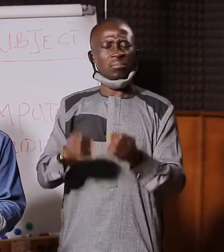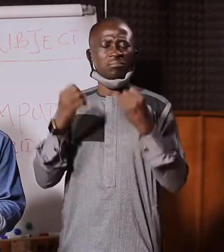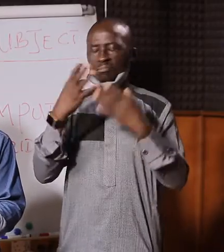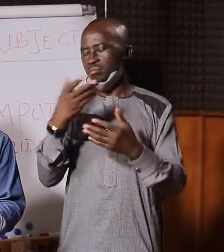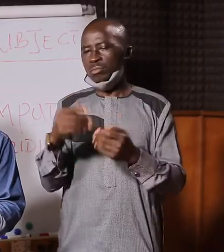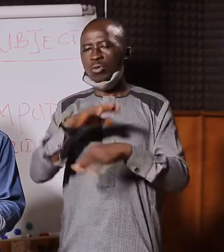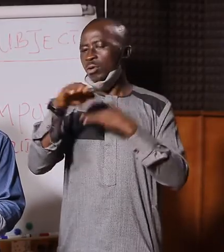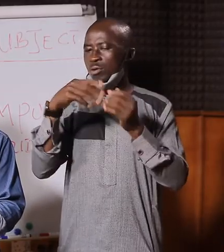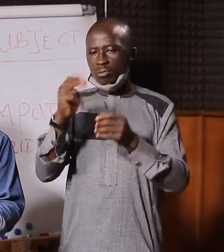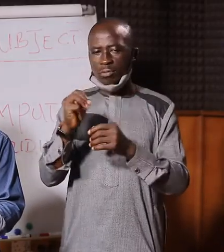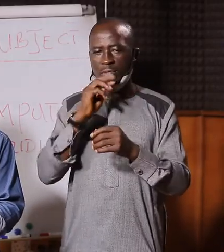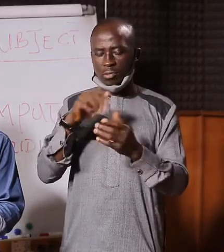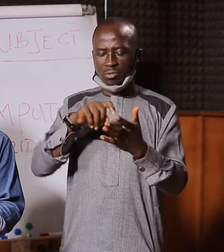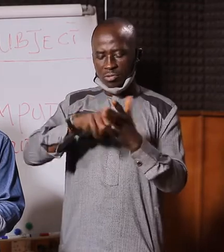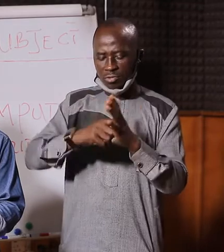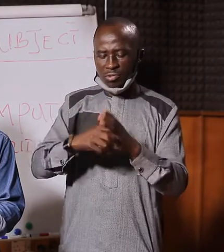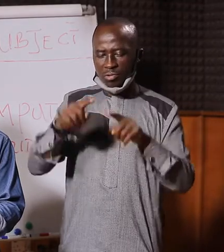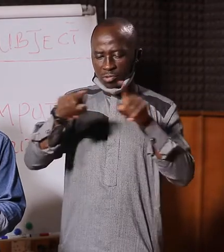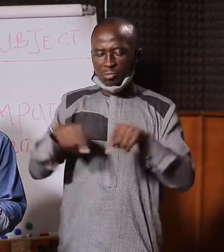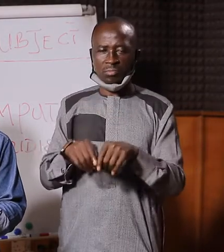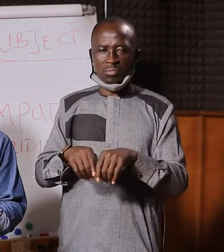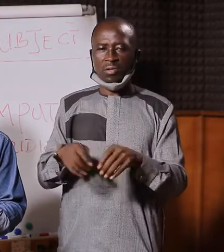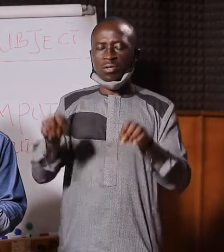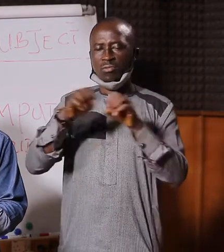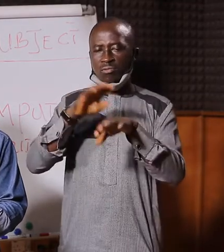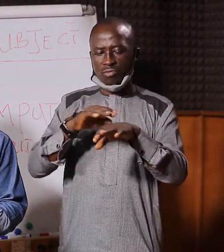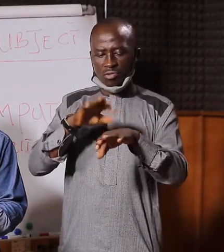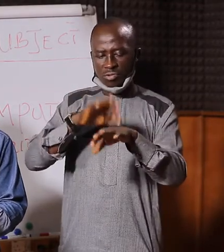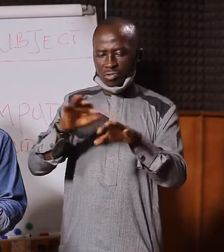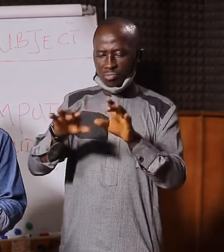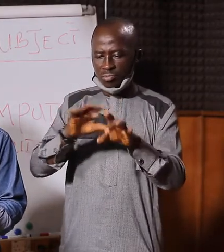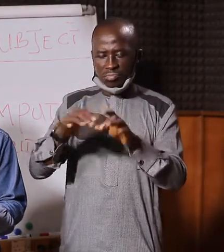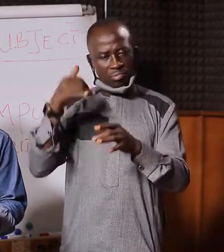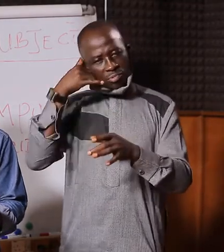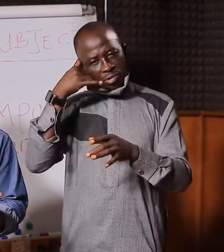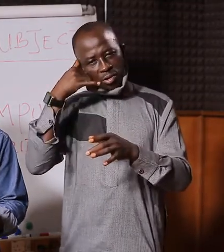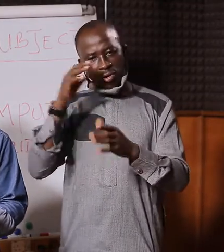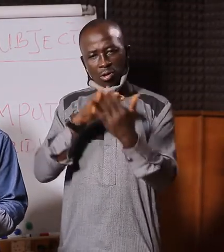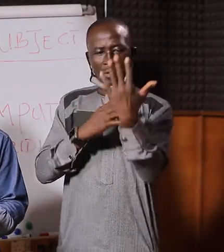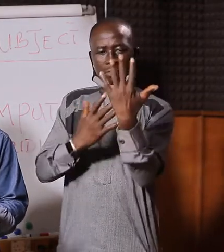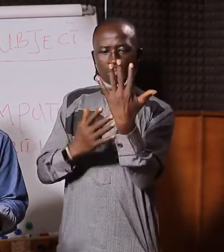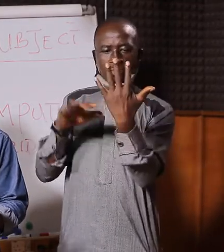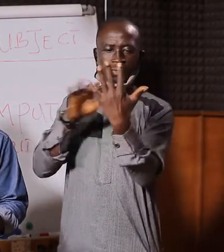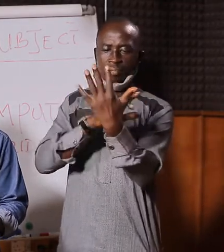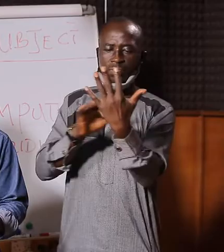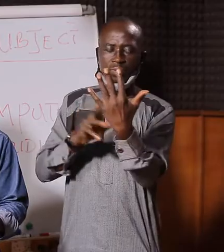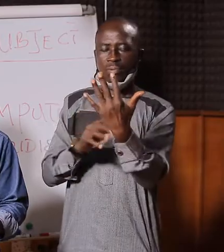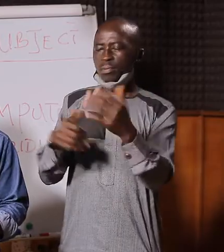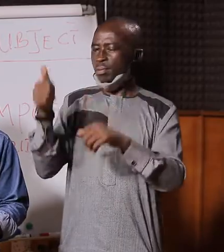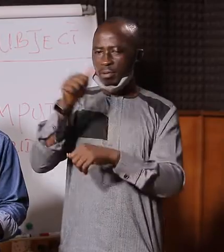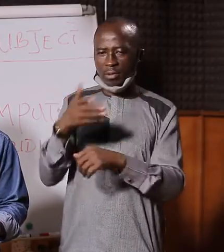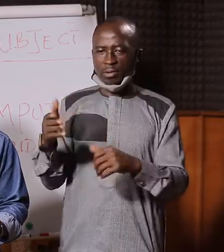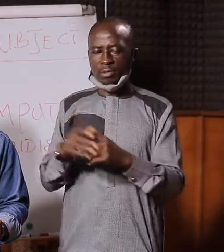are keyboards. Even on touchscreen phones or touchscreen iPads or any of these electronic